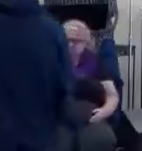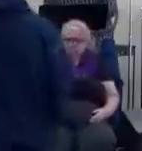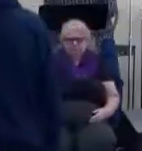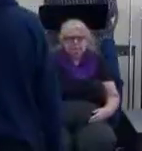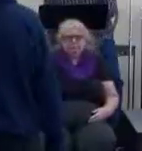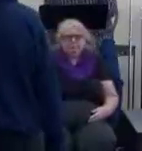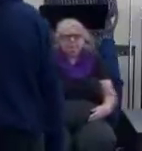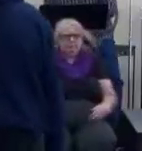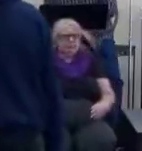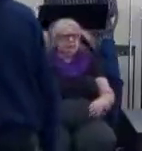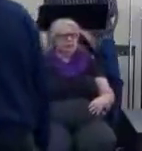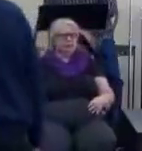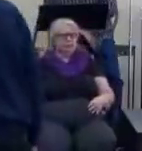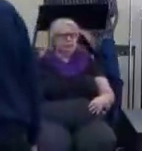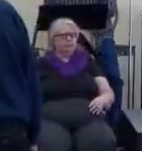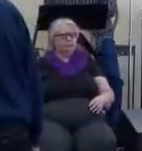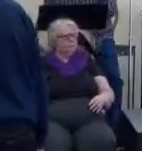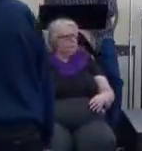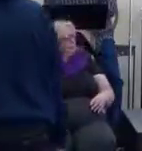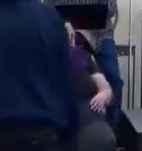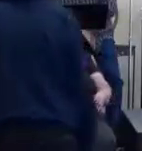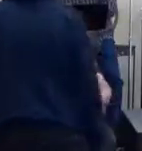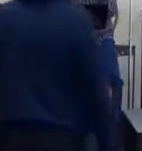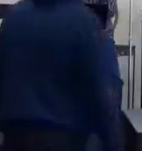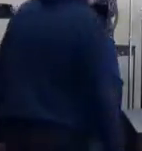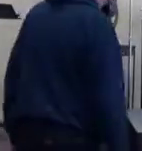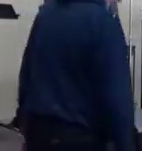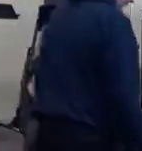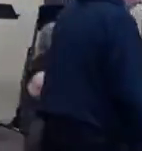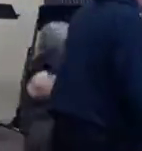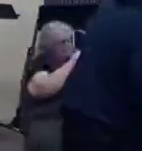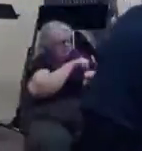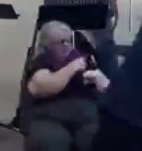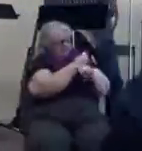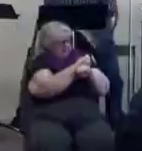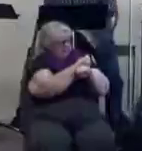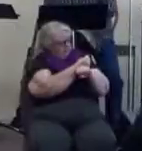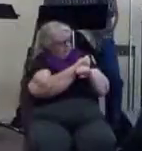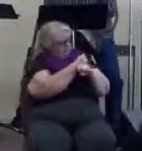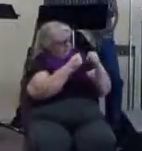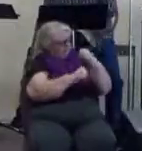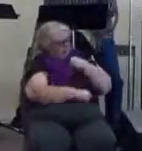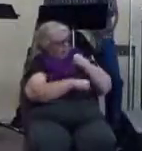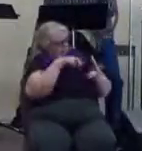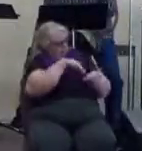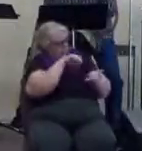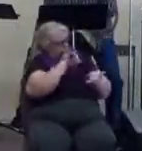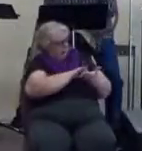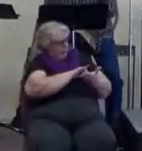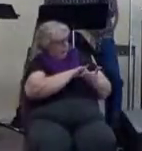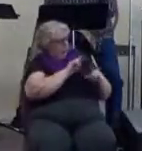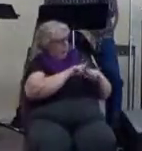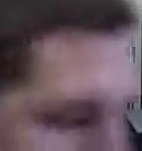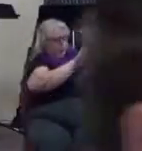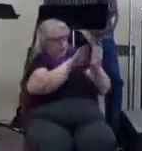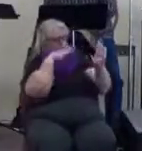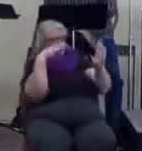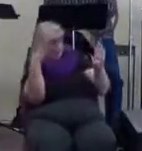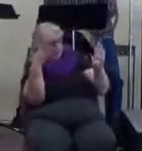and reported, "We found the jail securely locked with a guard standing at the doors, but when we opened